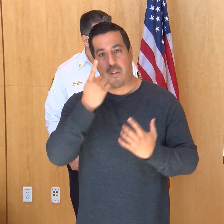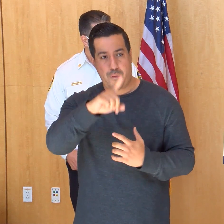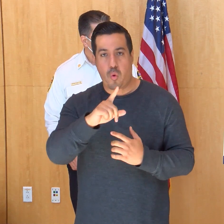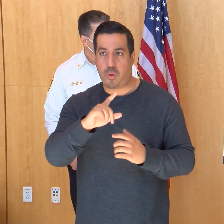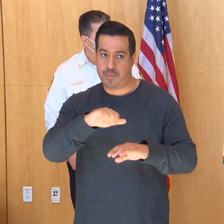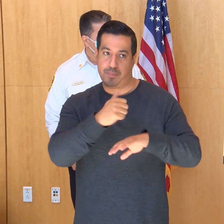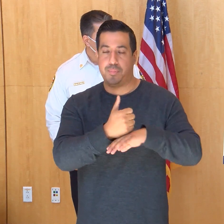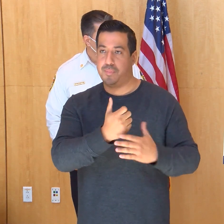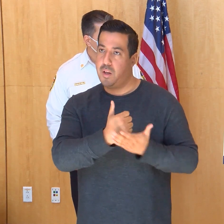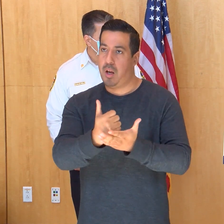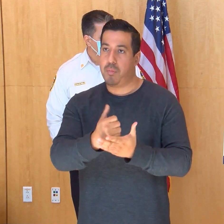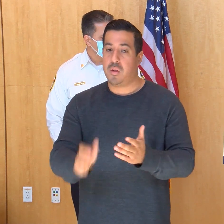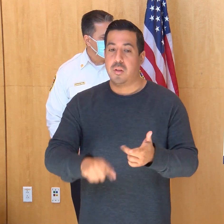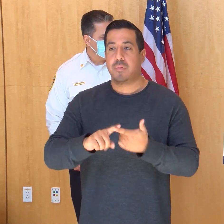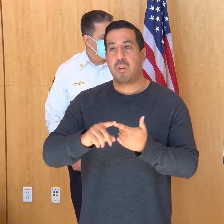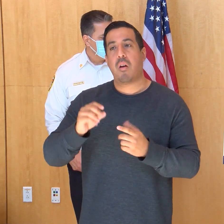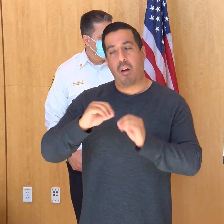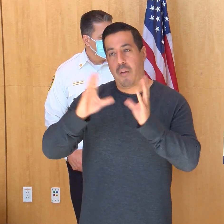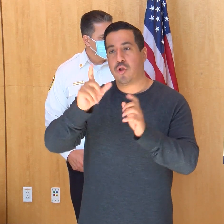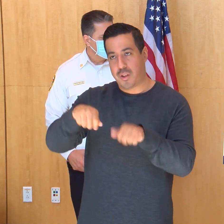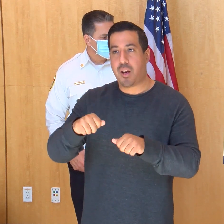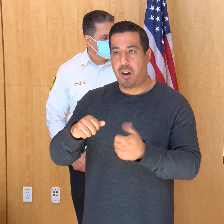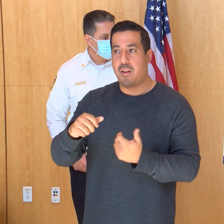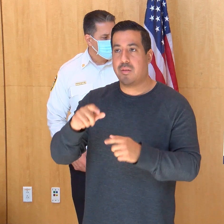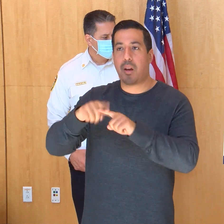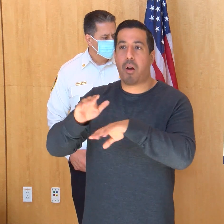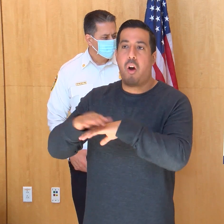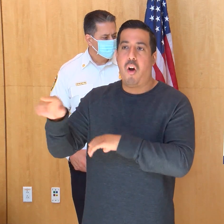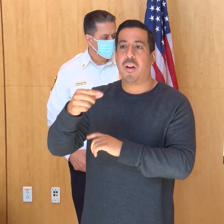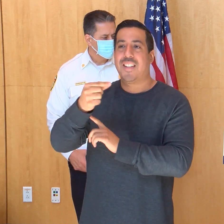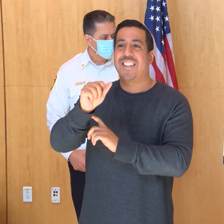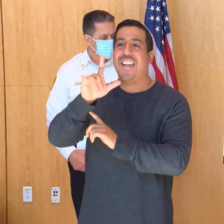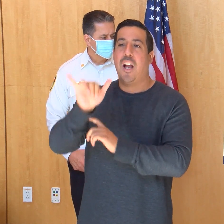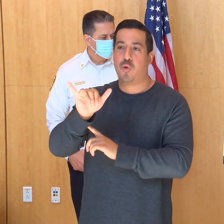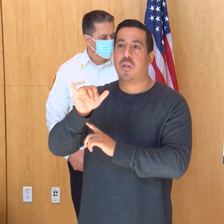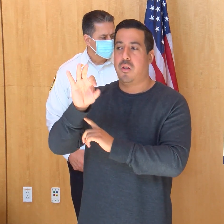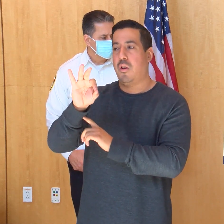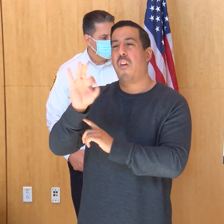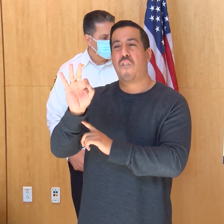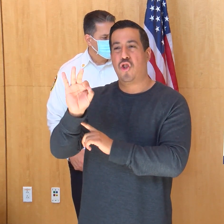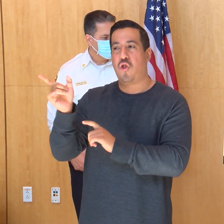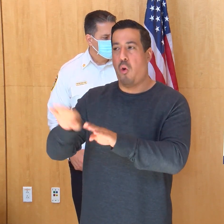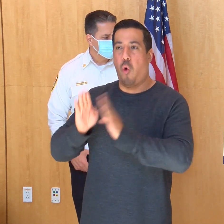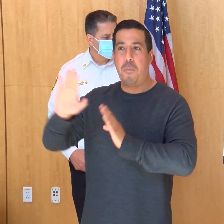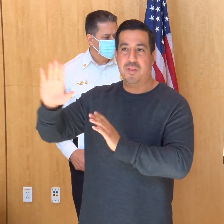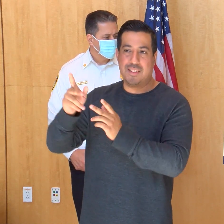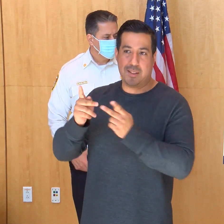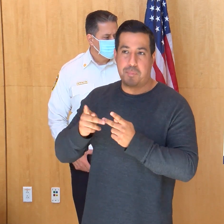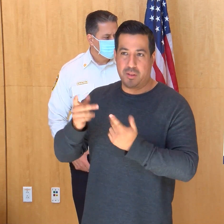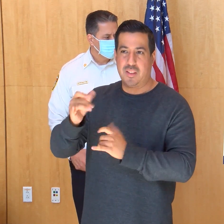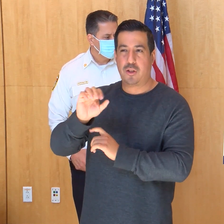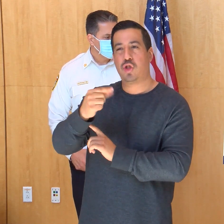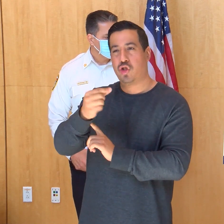And then secondly, of course, you can always count on Mattress Mac, Gallery Furniture. I want to thank him for opening up his